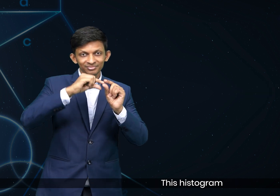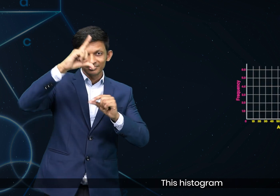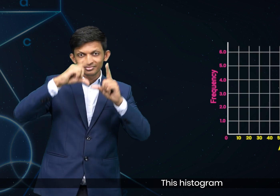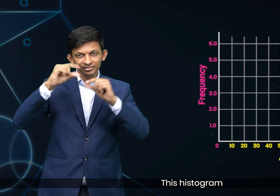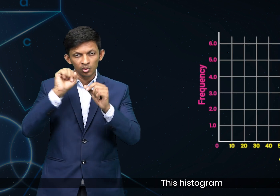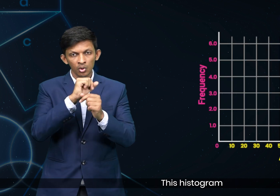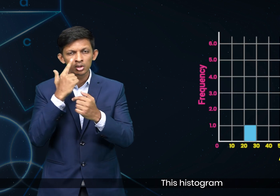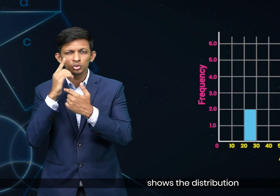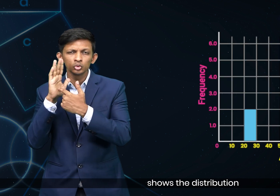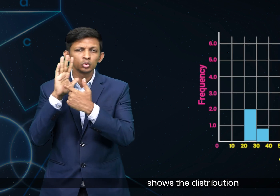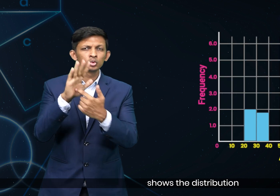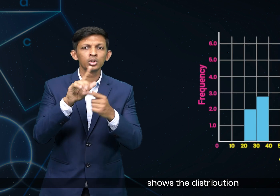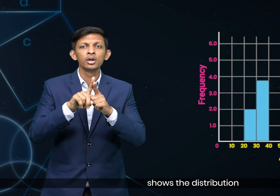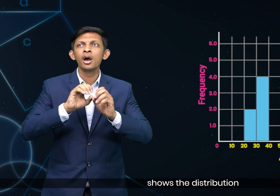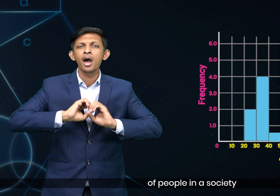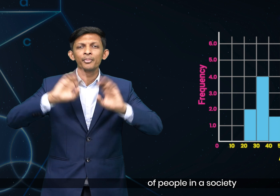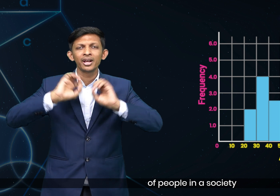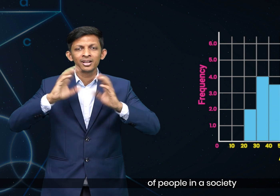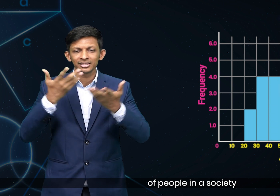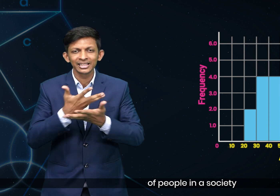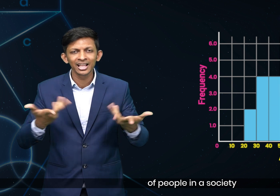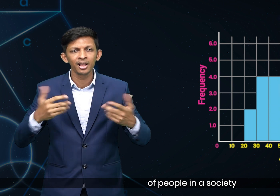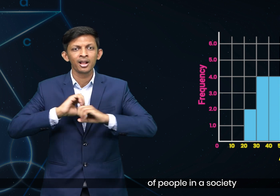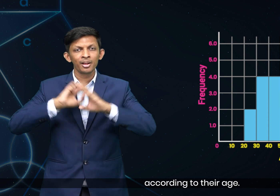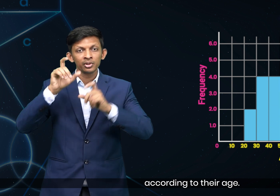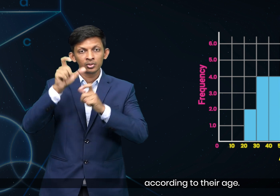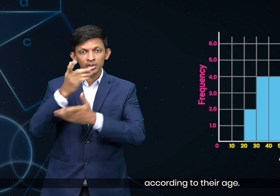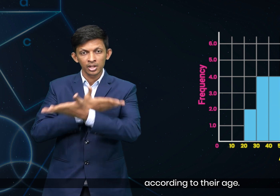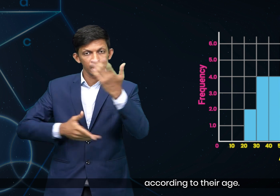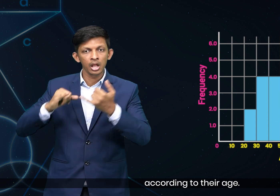This histogram shows the distribution of people in a society according to their age.